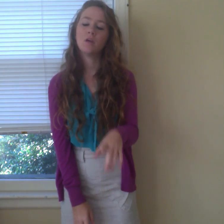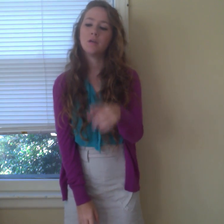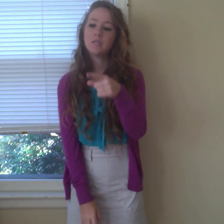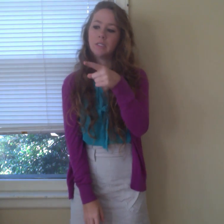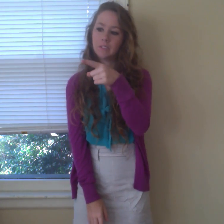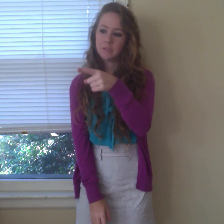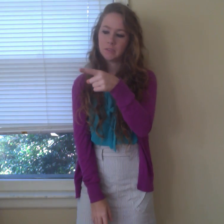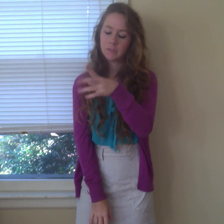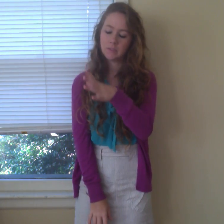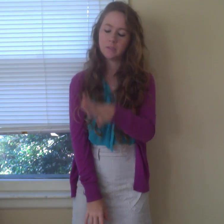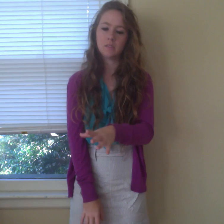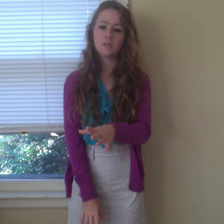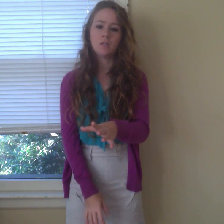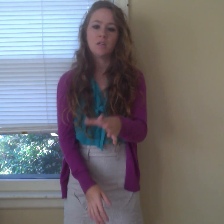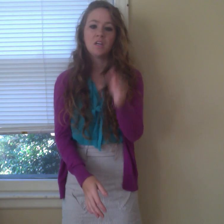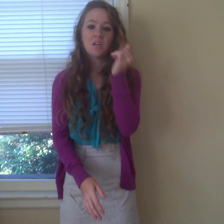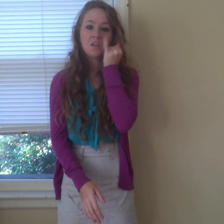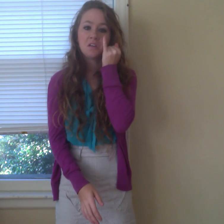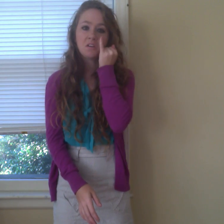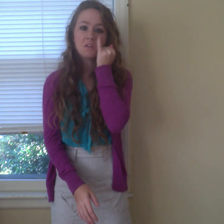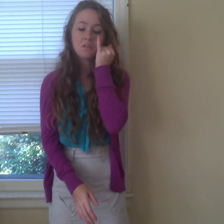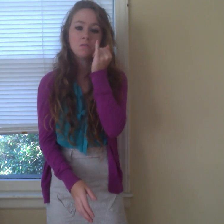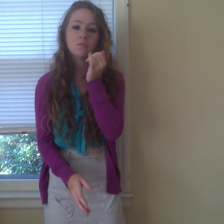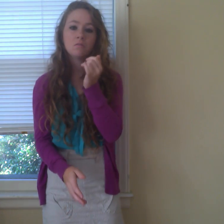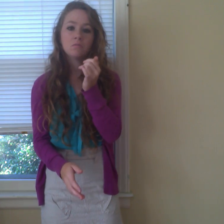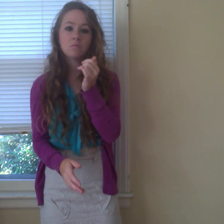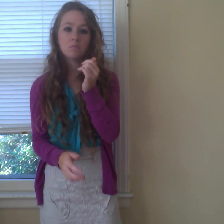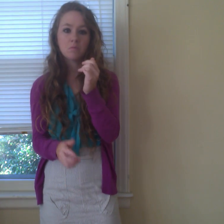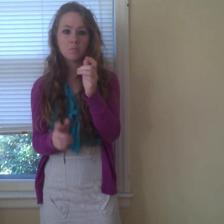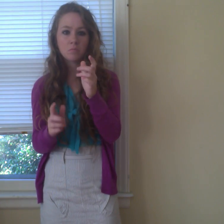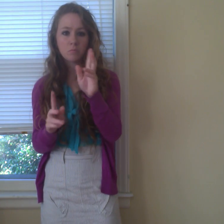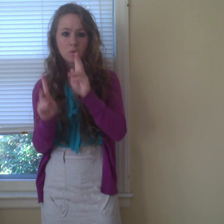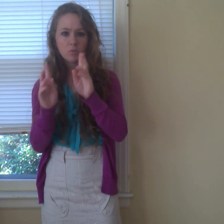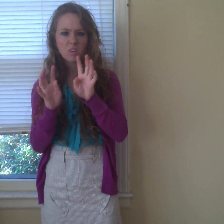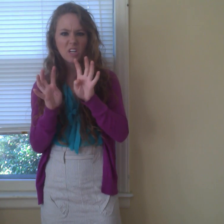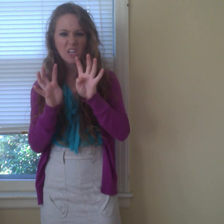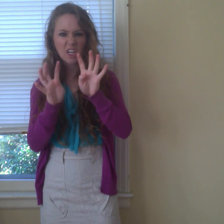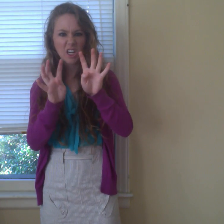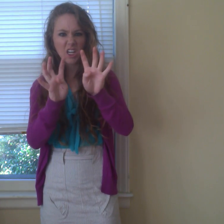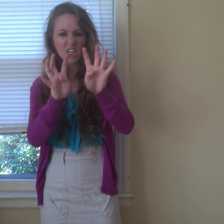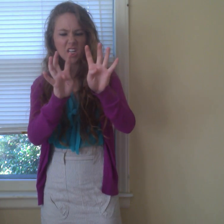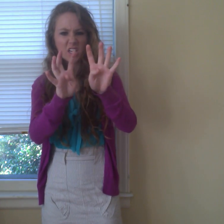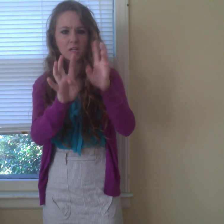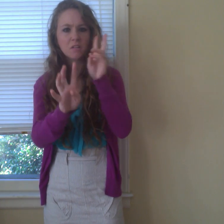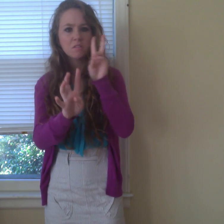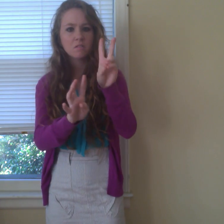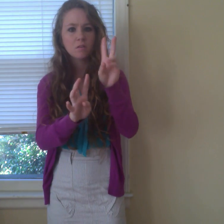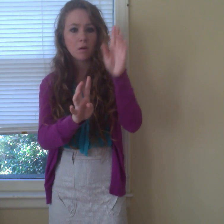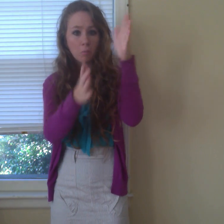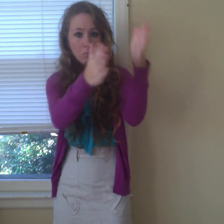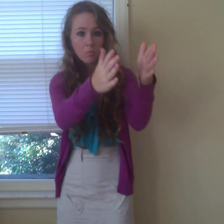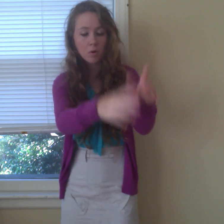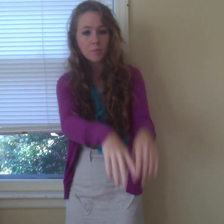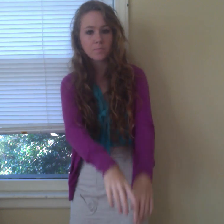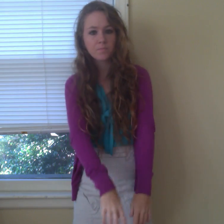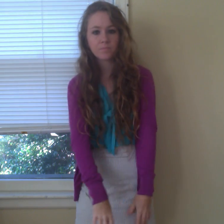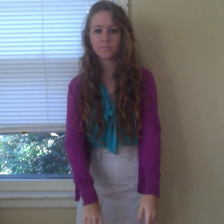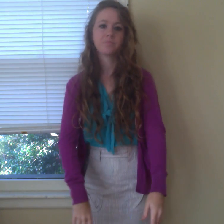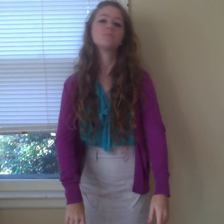republic. The 35 horseback riders catch the gunman and vote 35 to 1 to hang him. But the sheriff arrives, and he says, "You can't